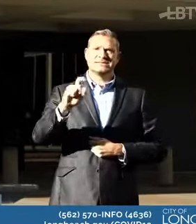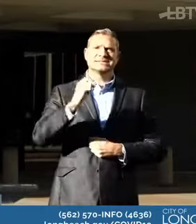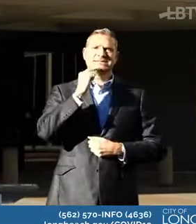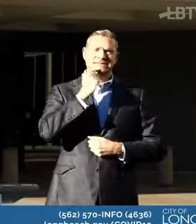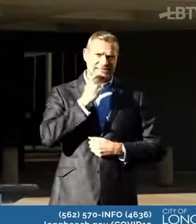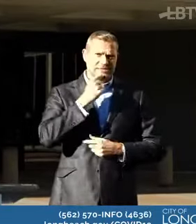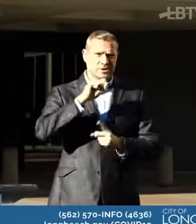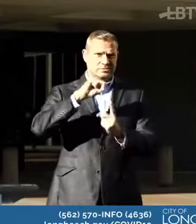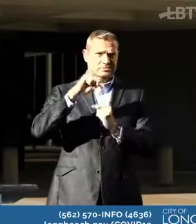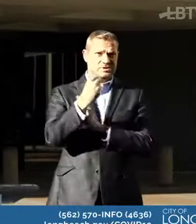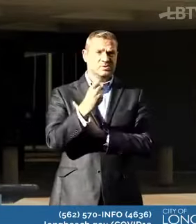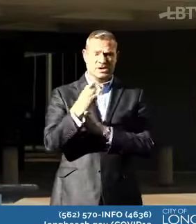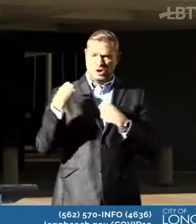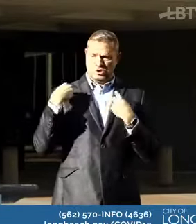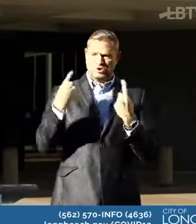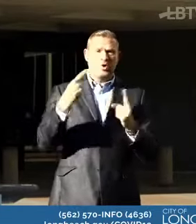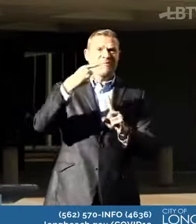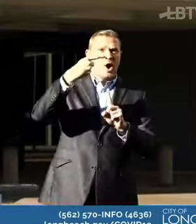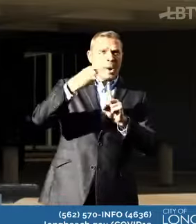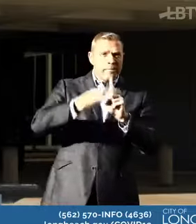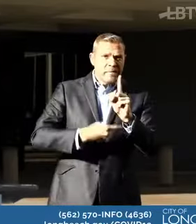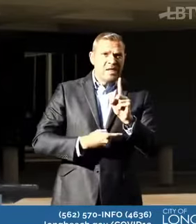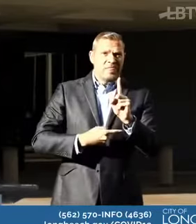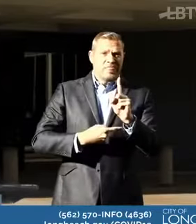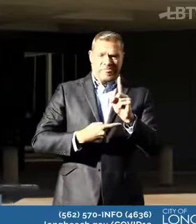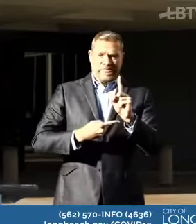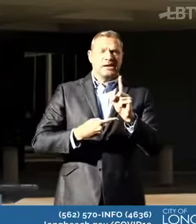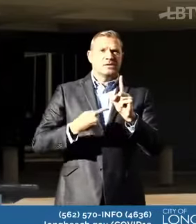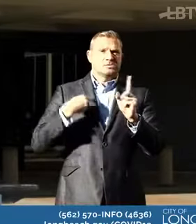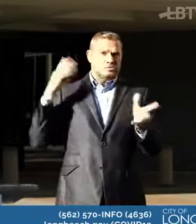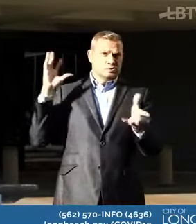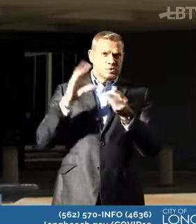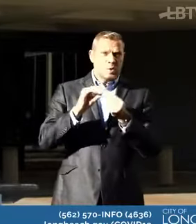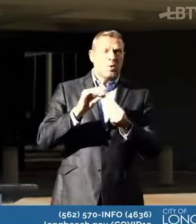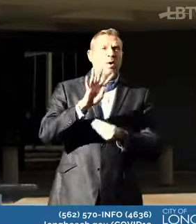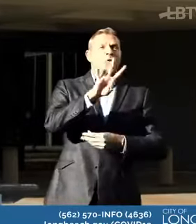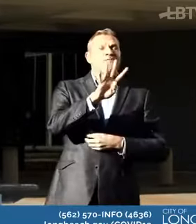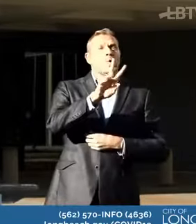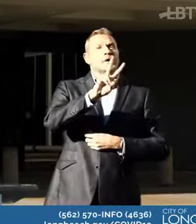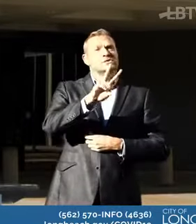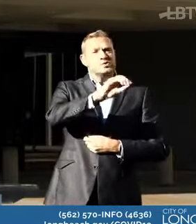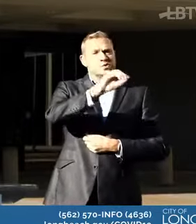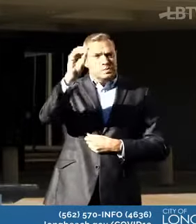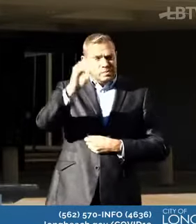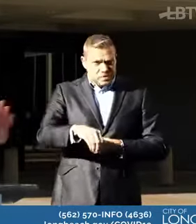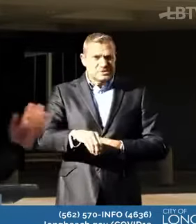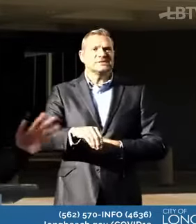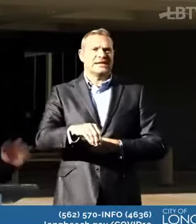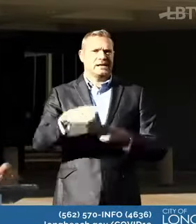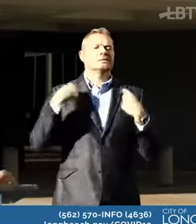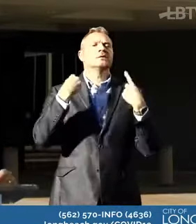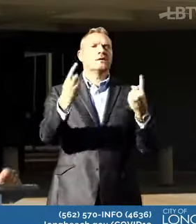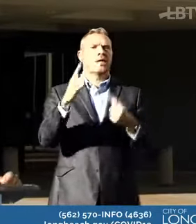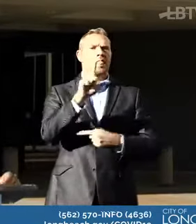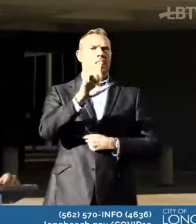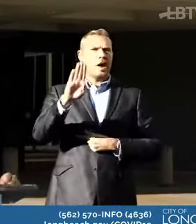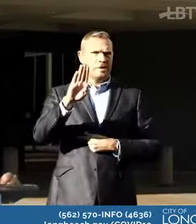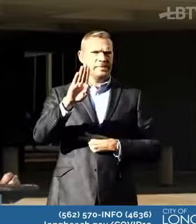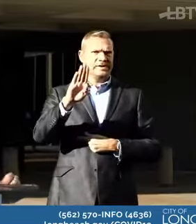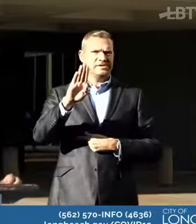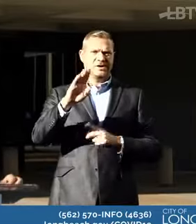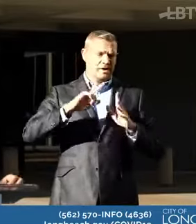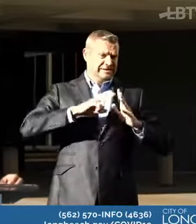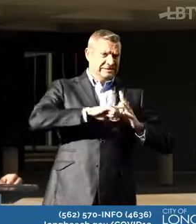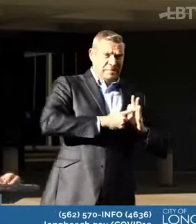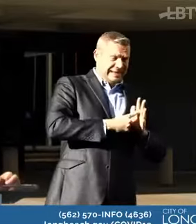count in the past month alone has accounted for 42% of all cases in Long Beach since we first started reporting back in